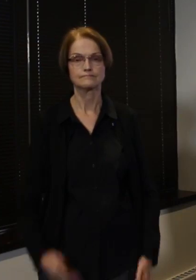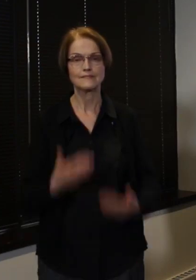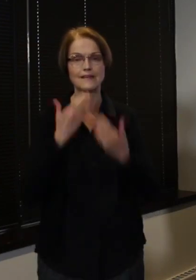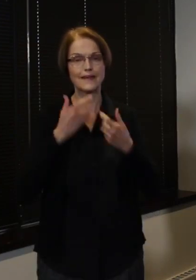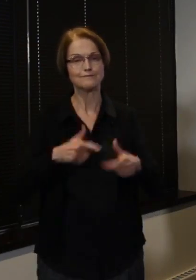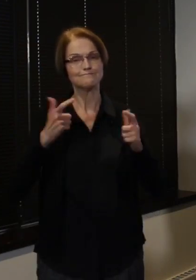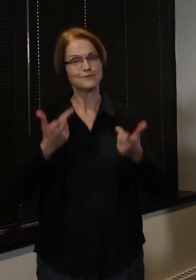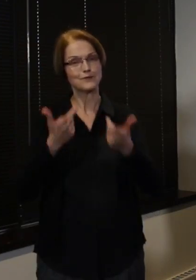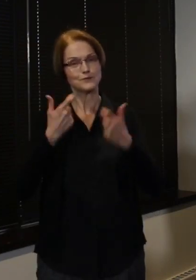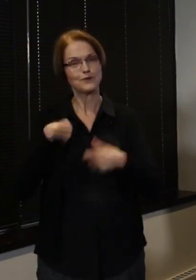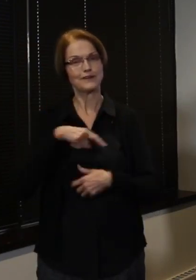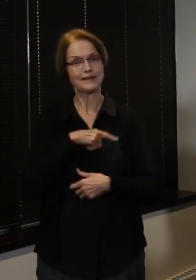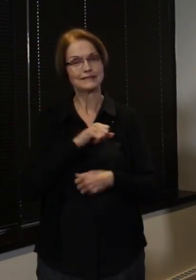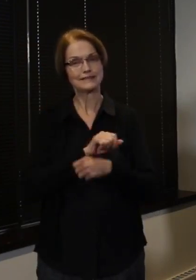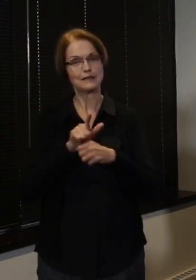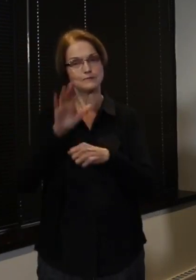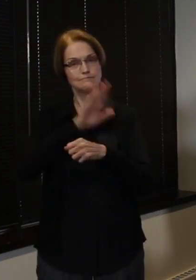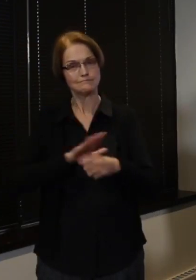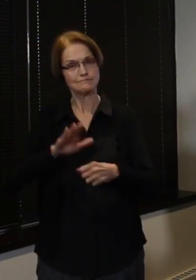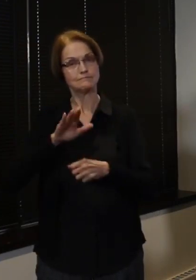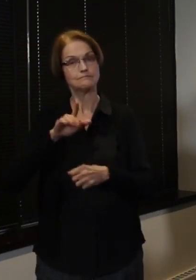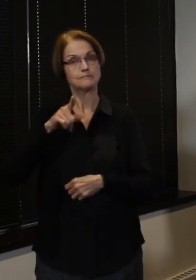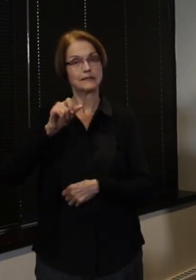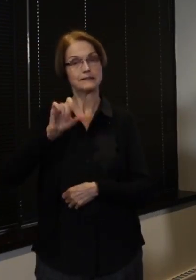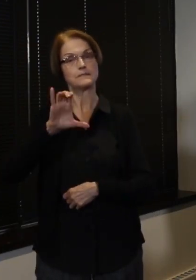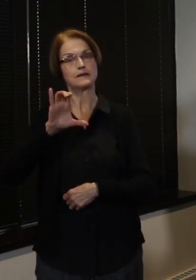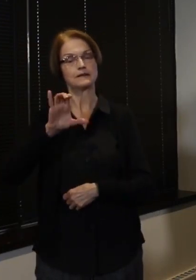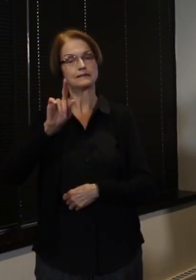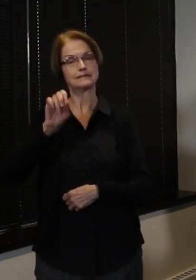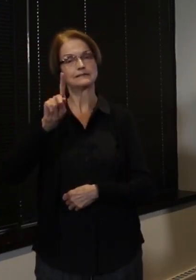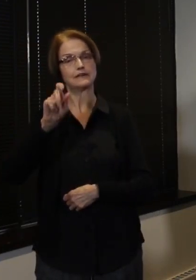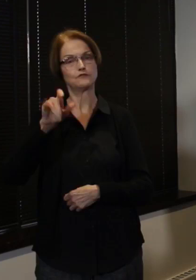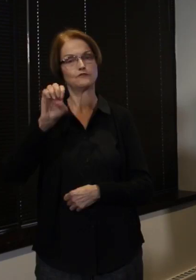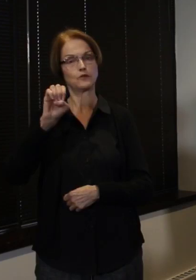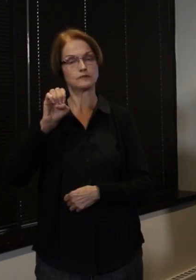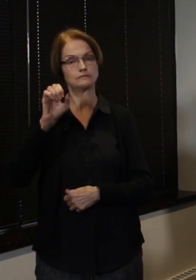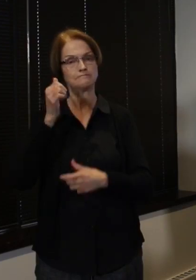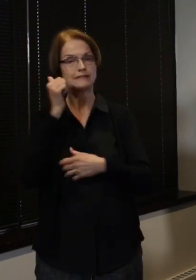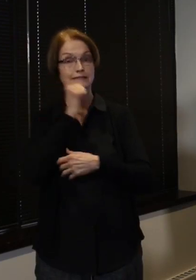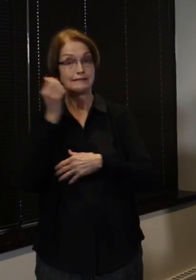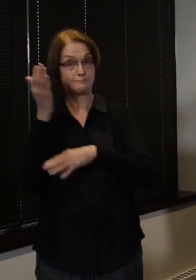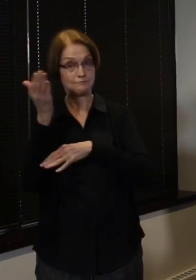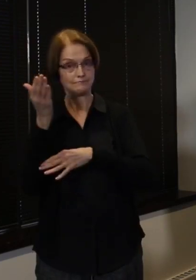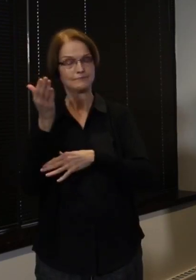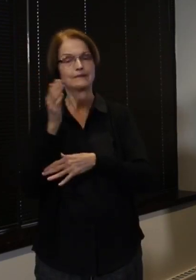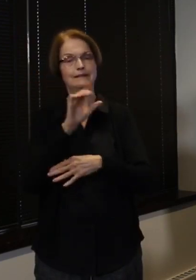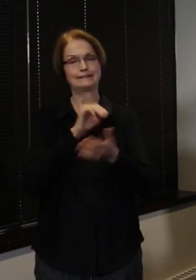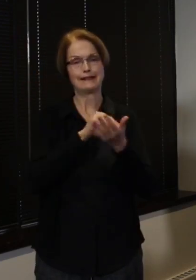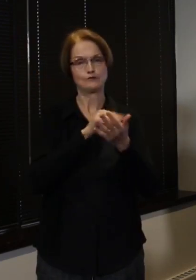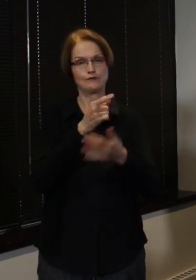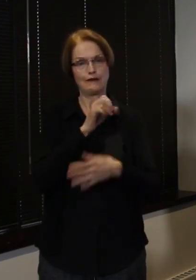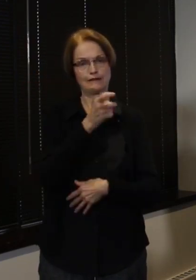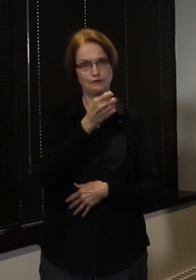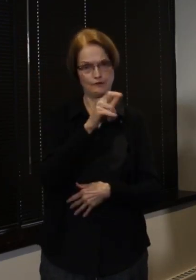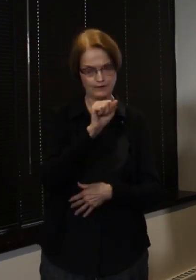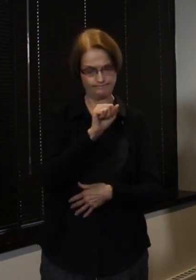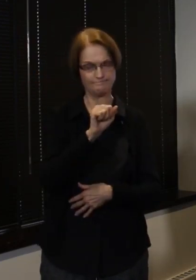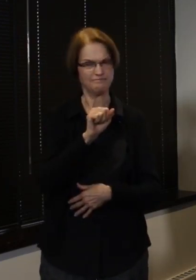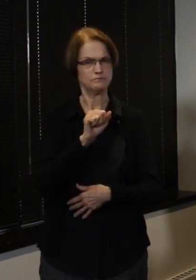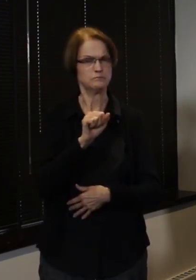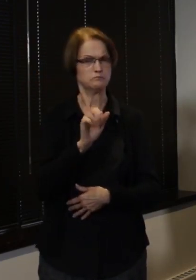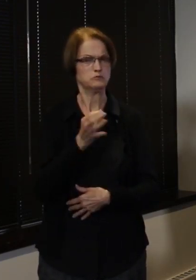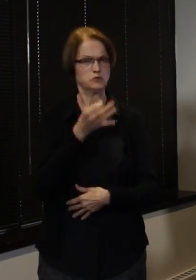Thank you for joining us for the St. Louis Metropolitan Pandemic Task Force Daily Briefing with Dr. Alex Garza. The briefing will